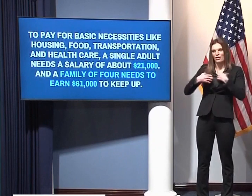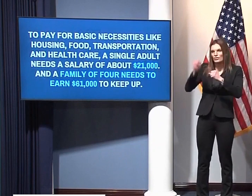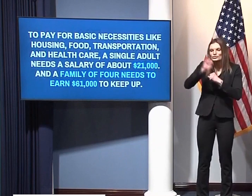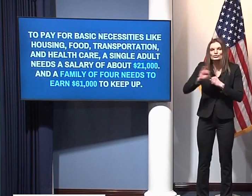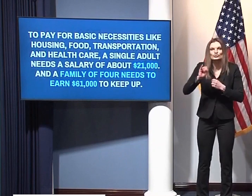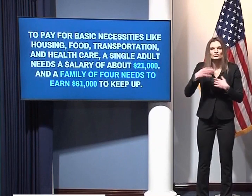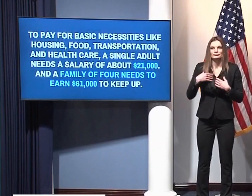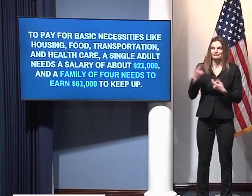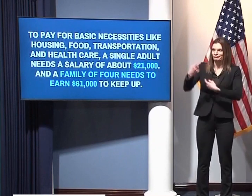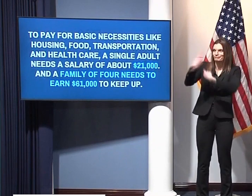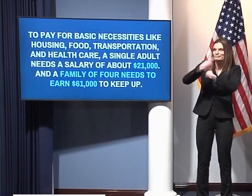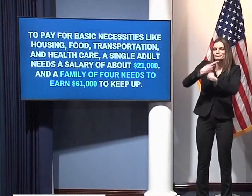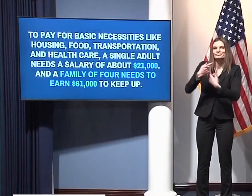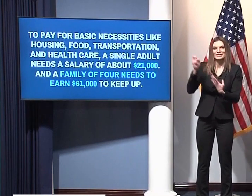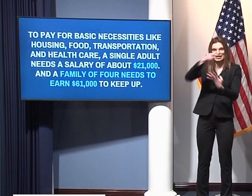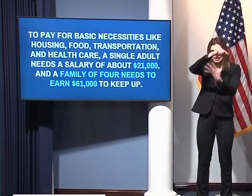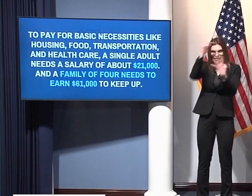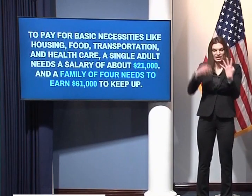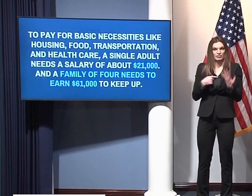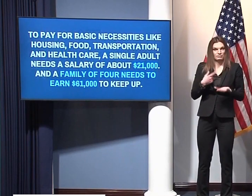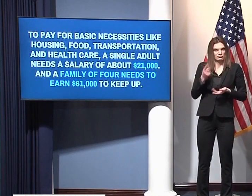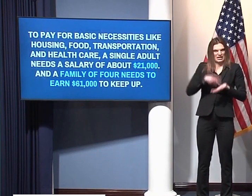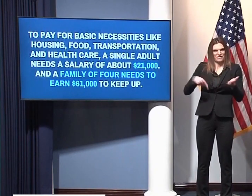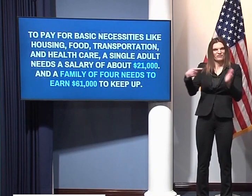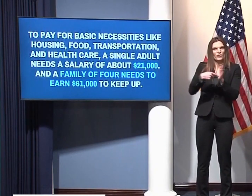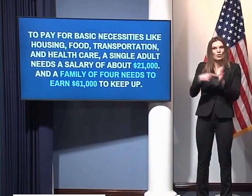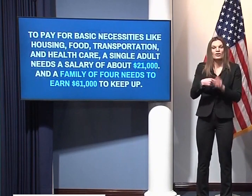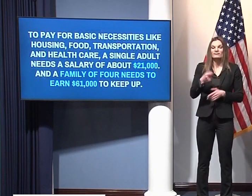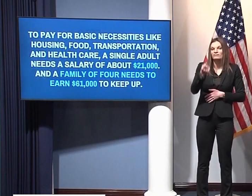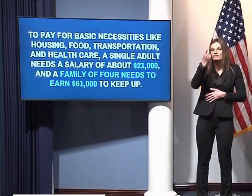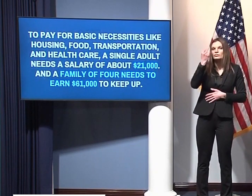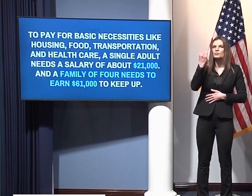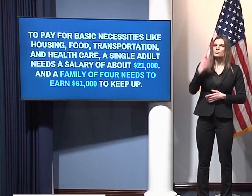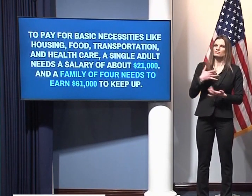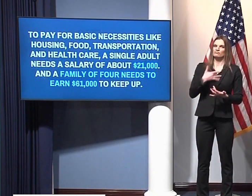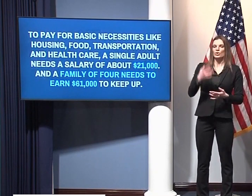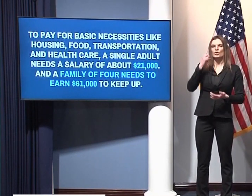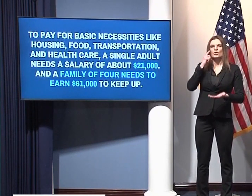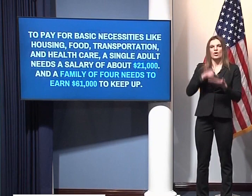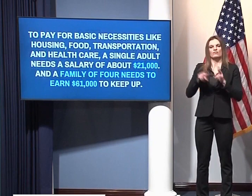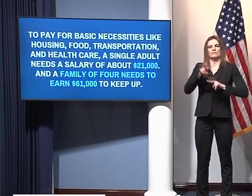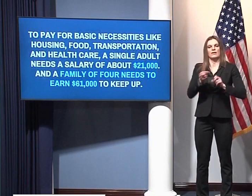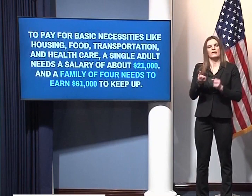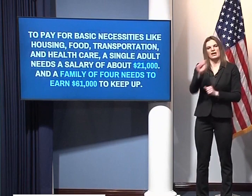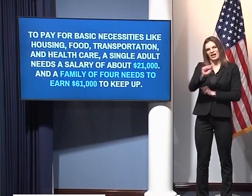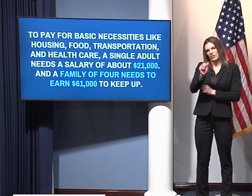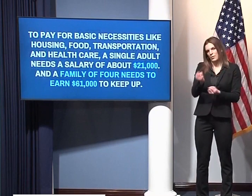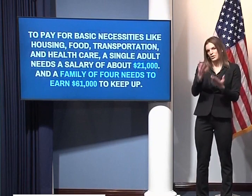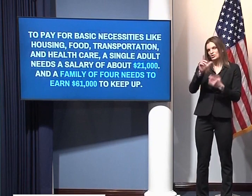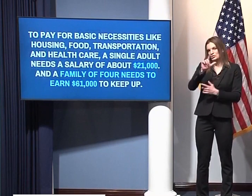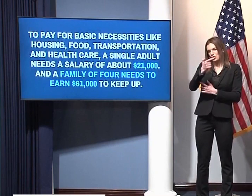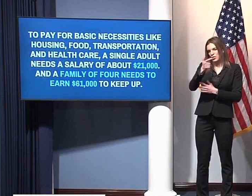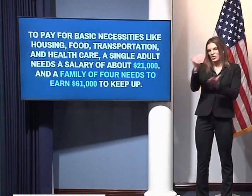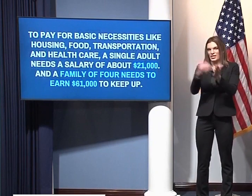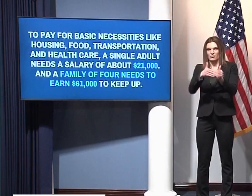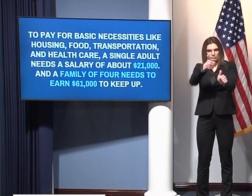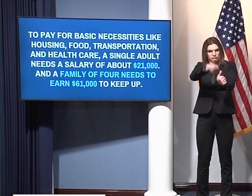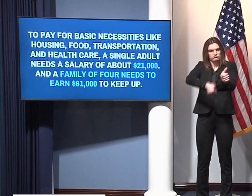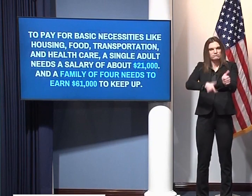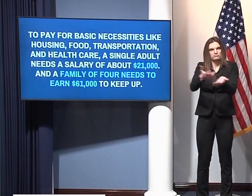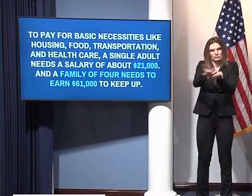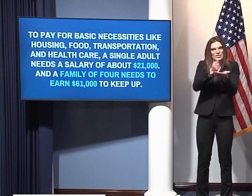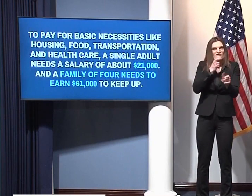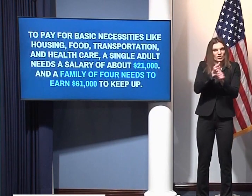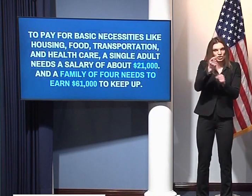a single adult needs a salary of at least $21,000 a year, and a family of four needs to earn up to $61,000 a